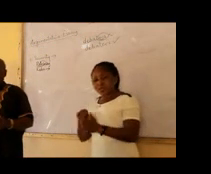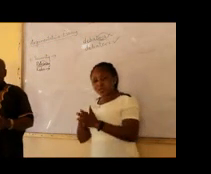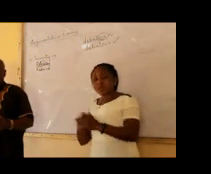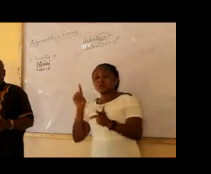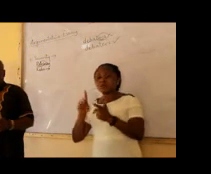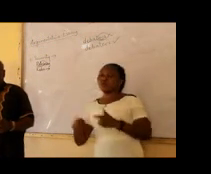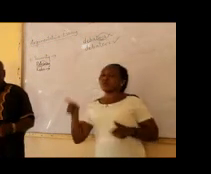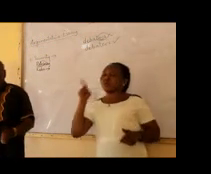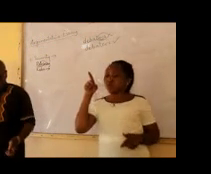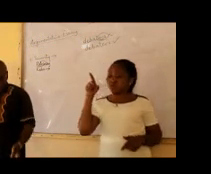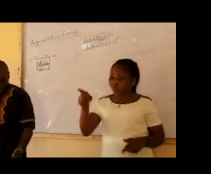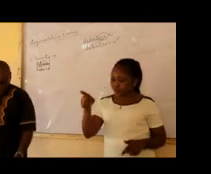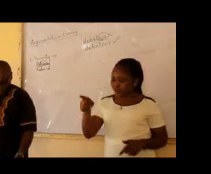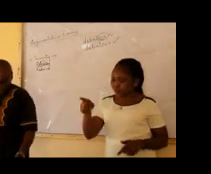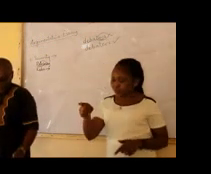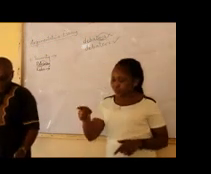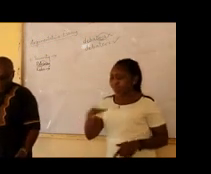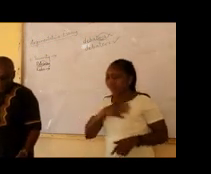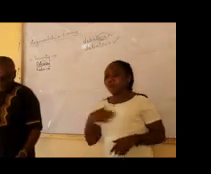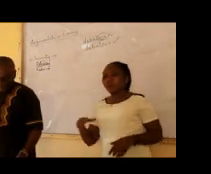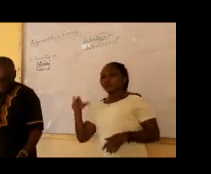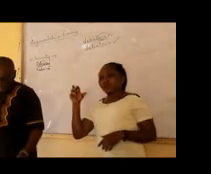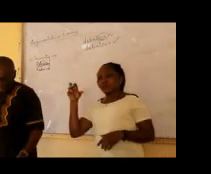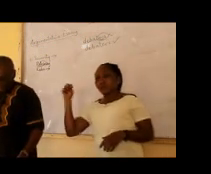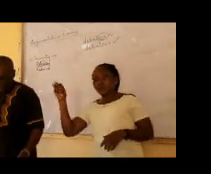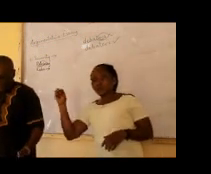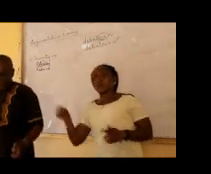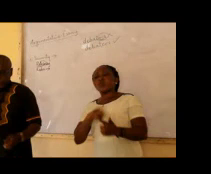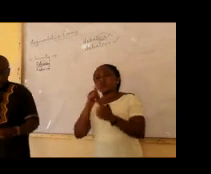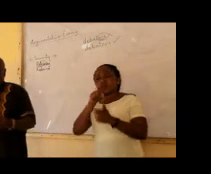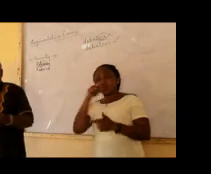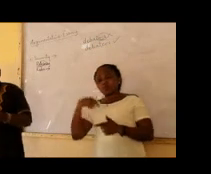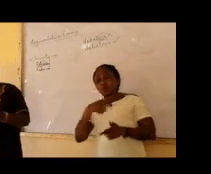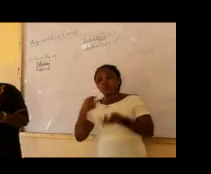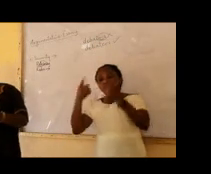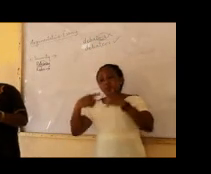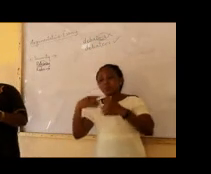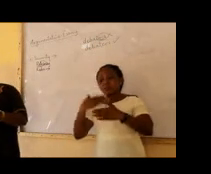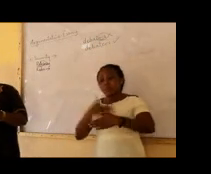often. And so when we come next week,